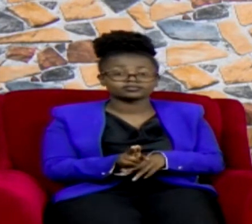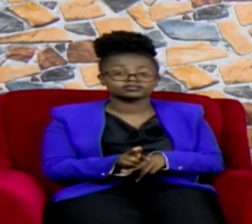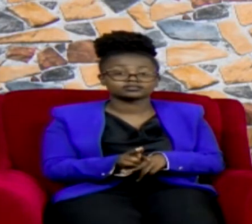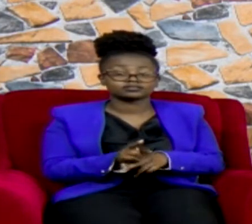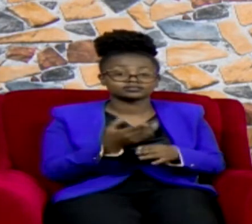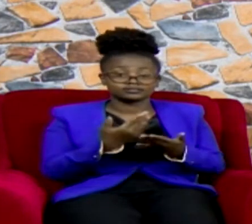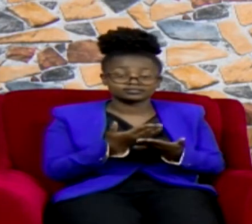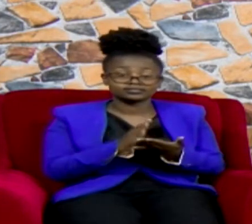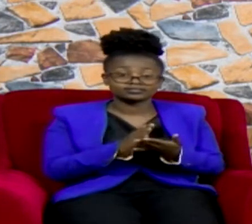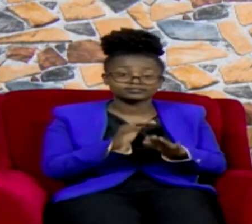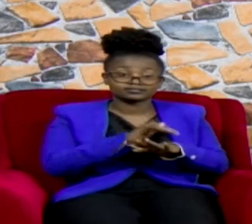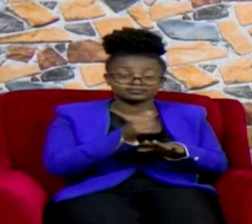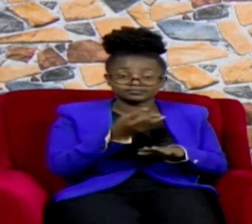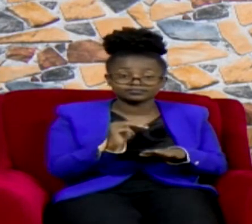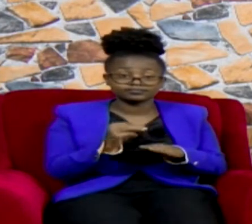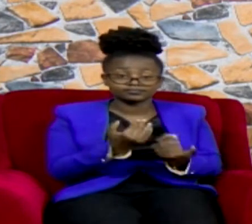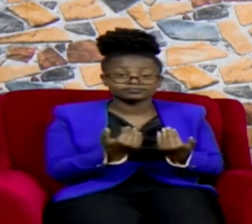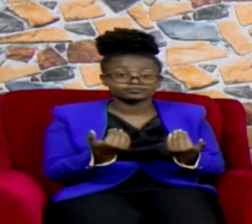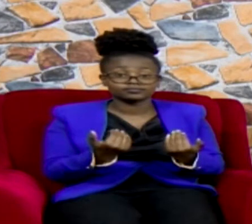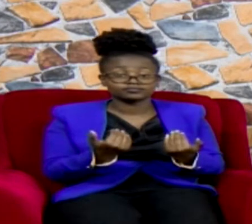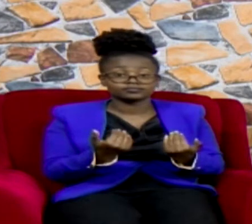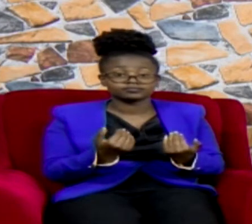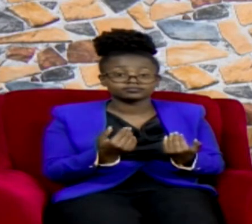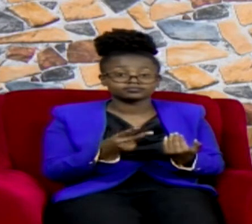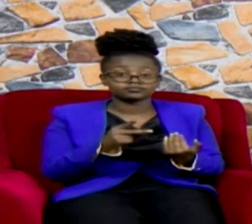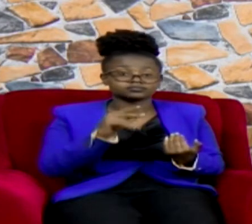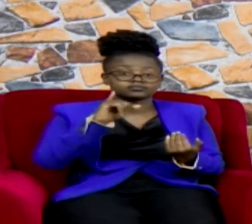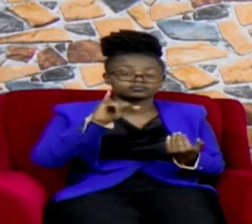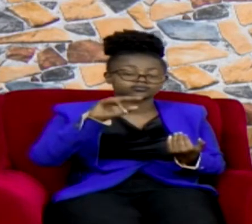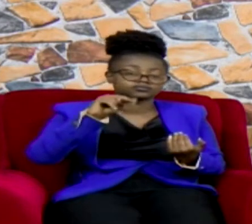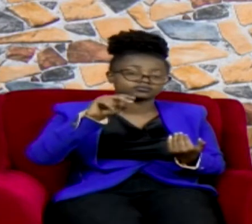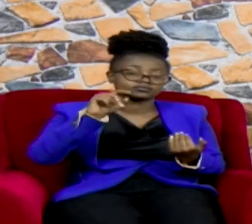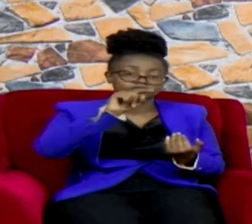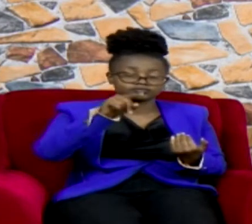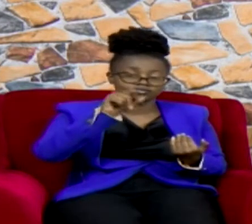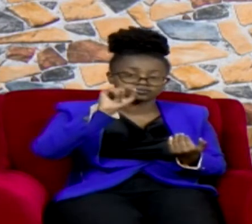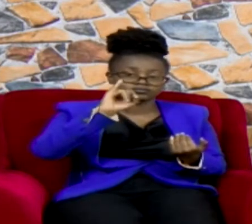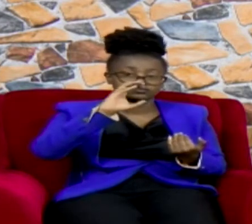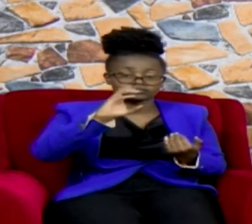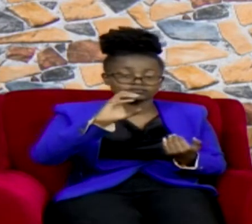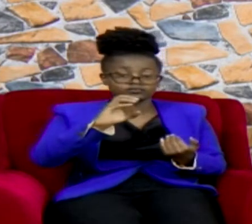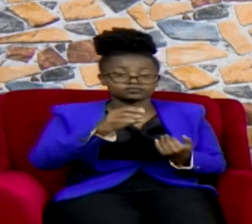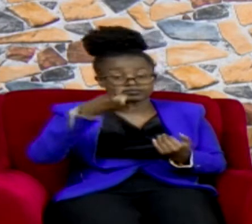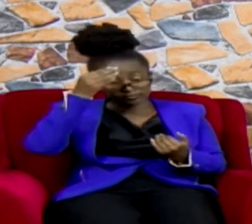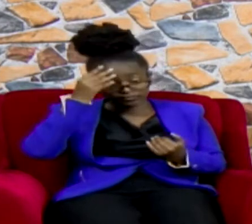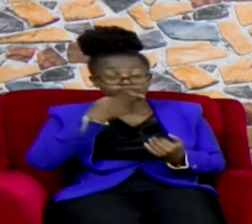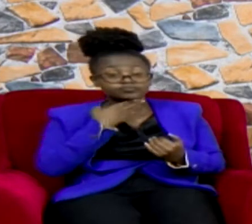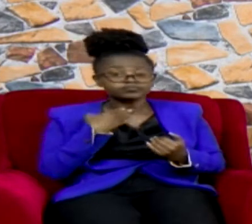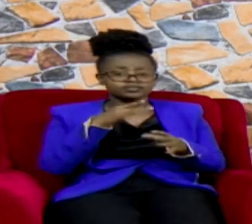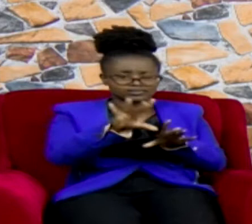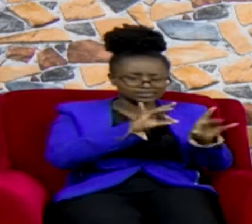some children, we call them kinesthetic learners. They like to manipulate things. They like to explore the